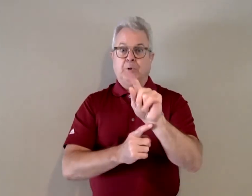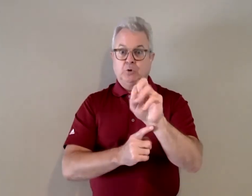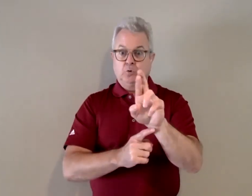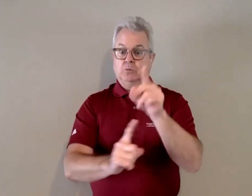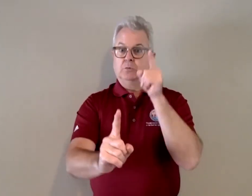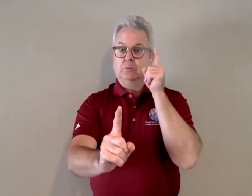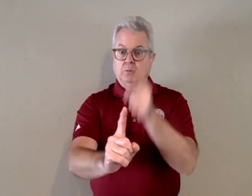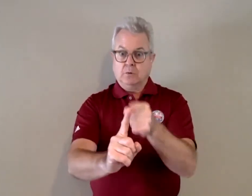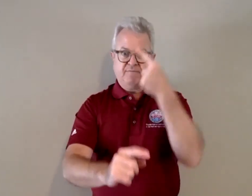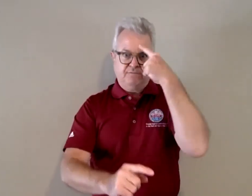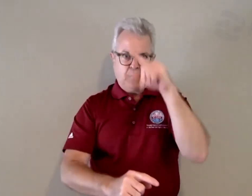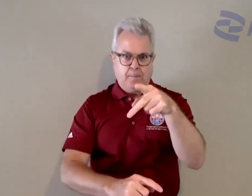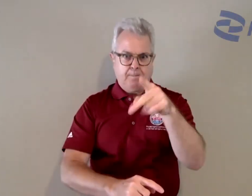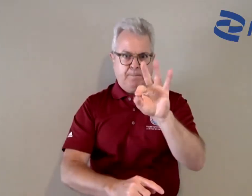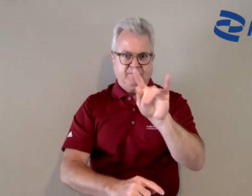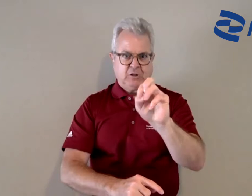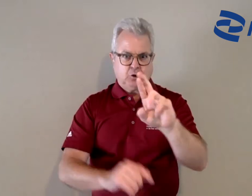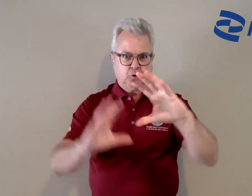Boosters